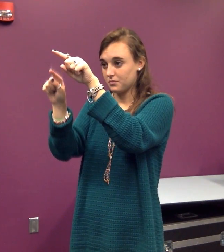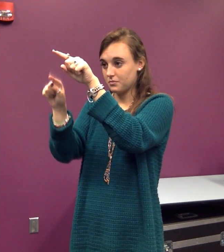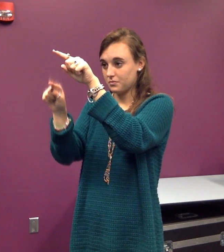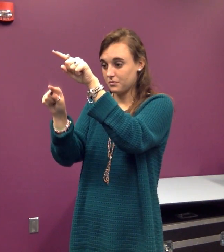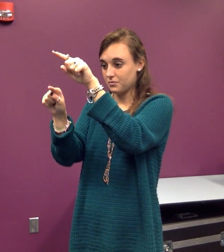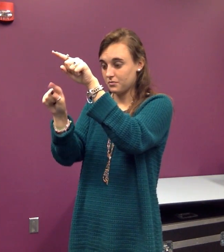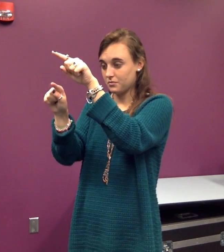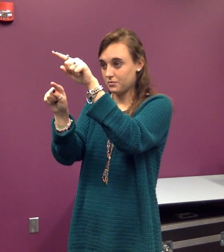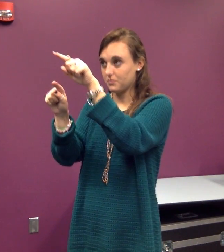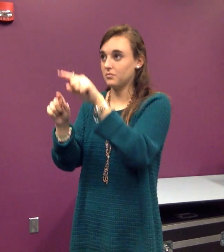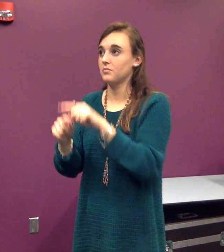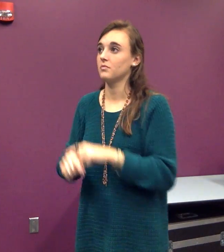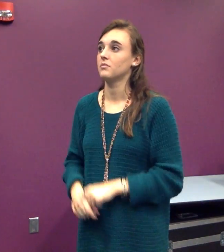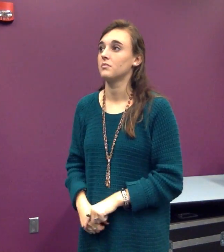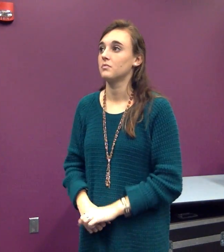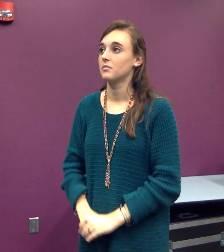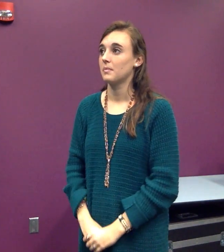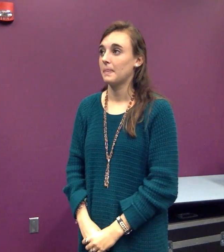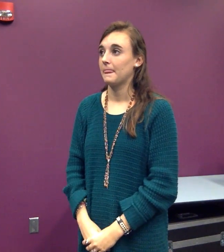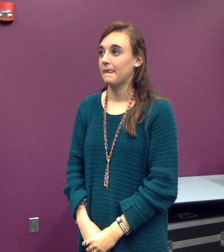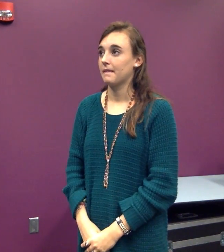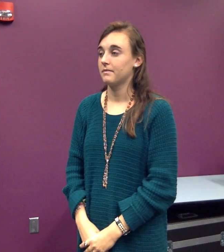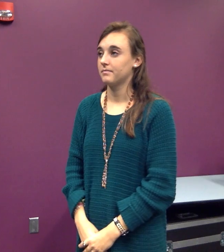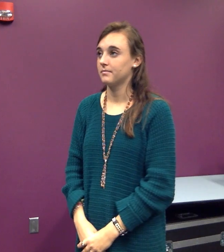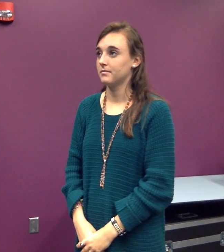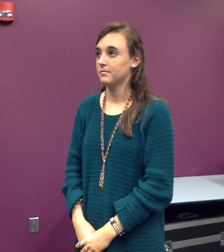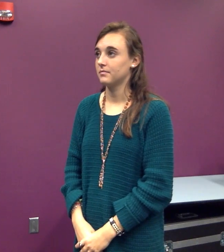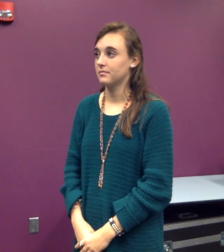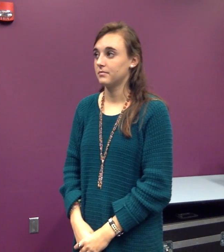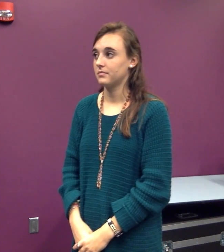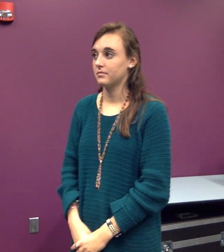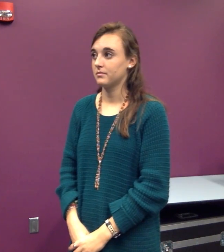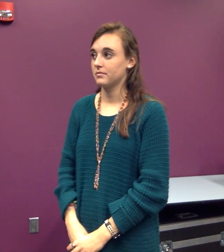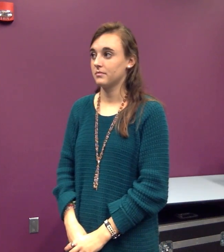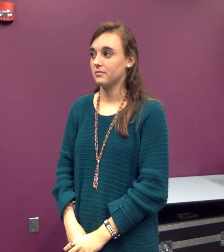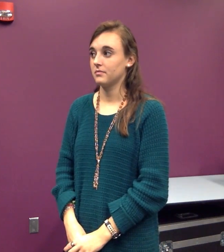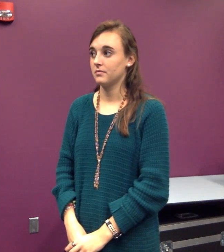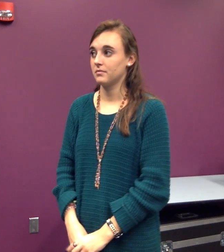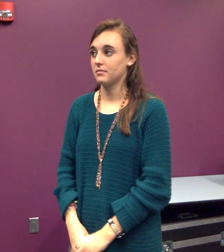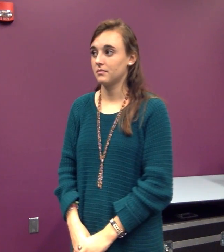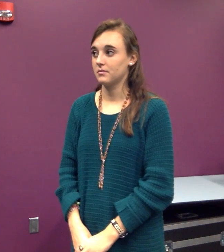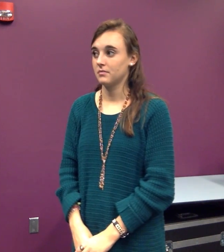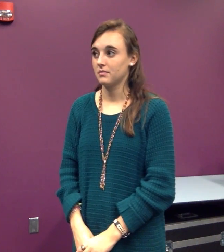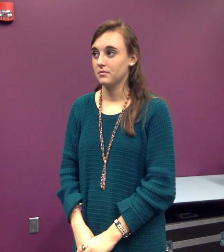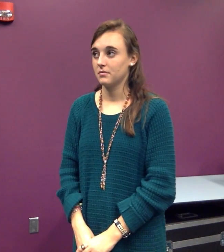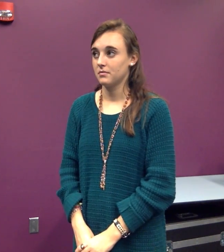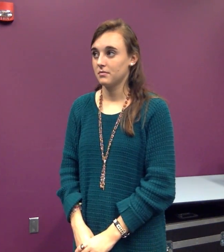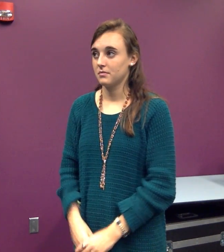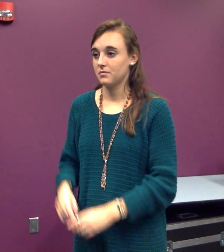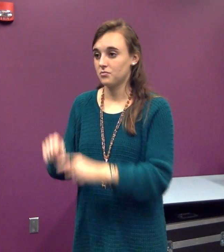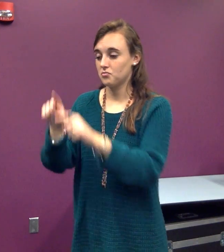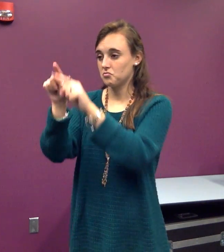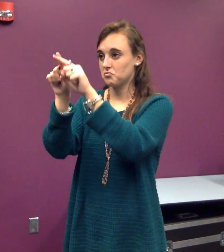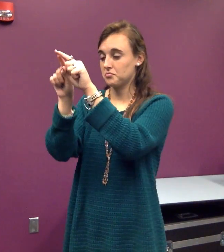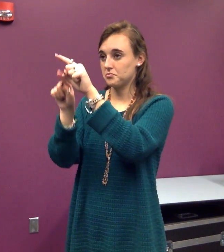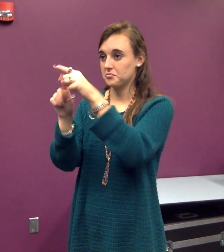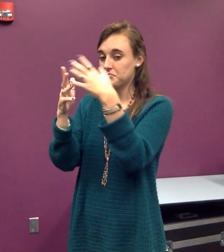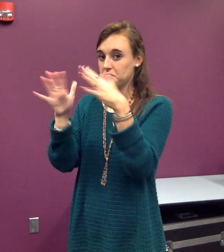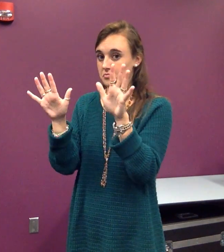And notice I have stopped there, okay? Don't do any more than that. As soon as you get your triangle,